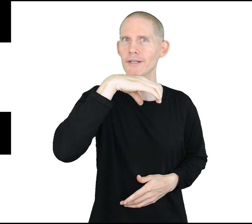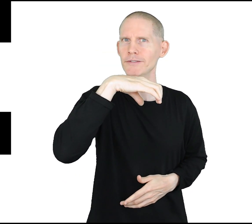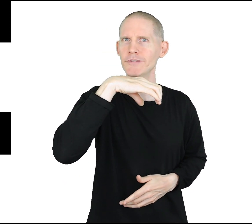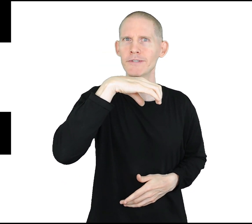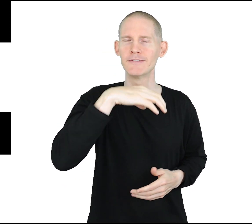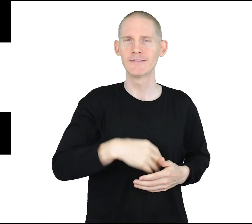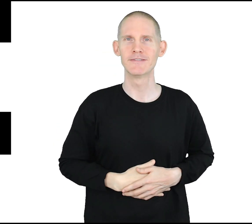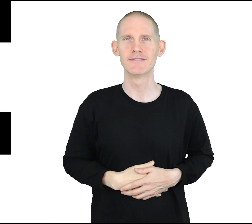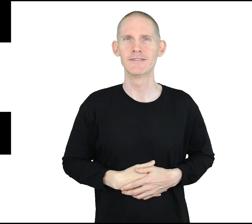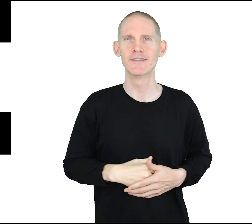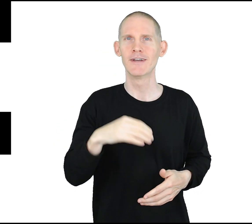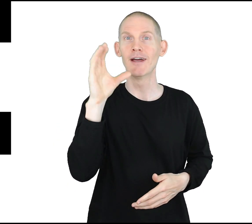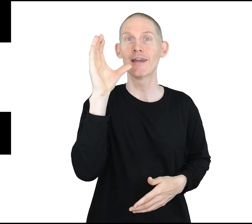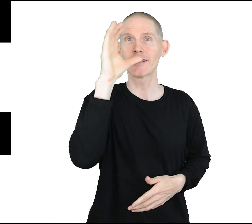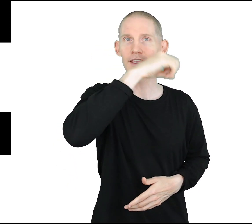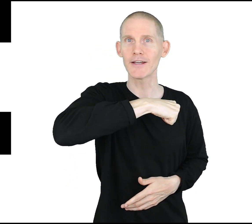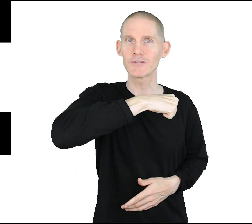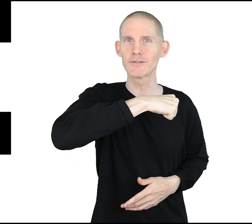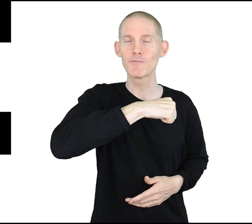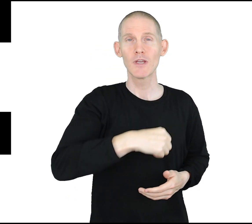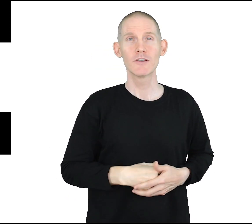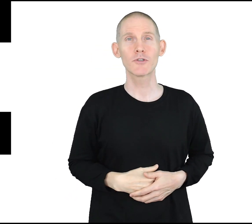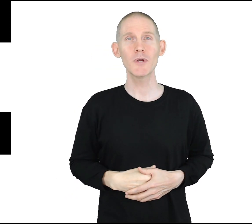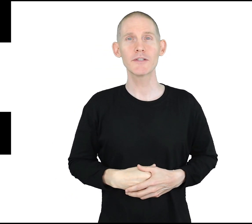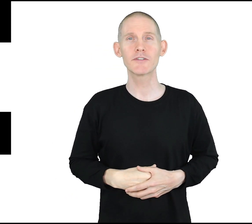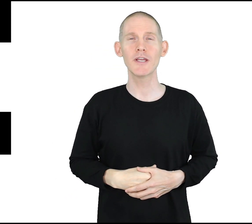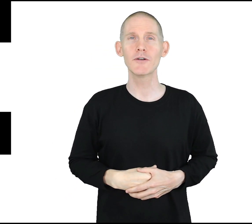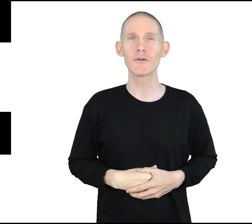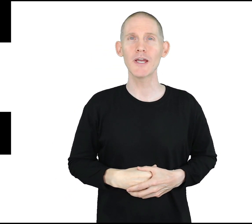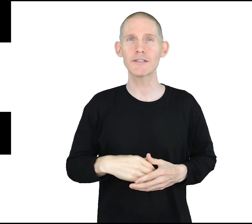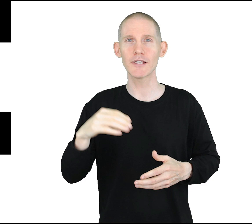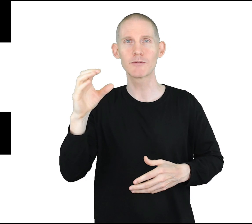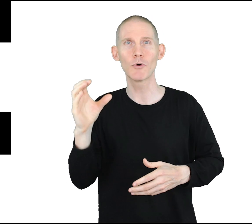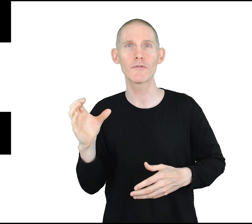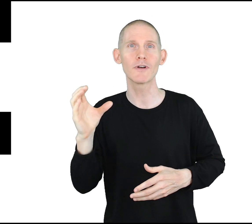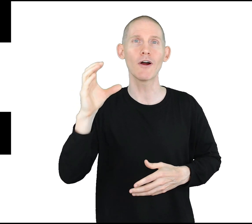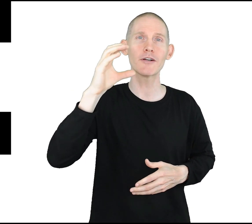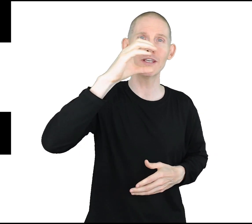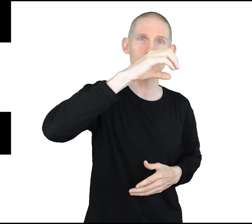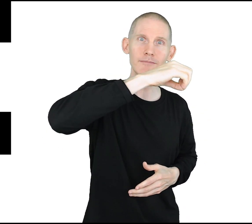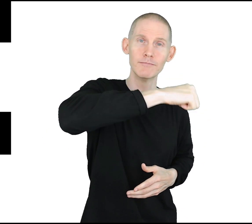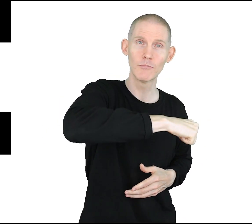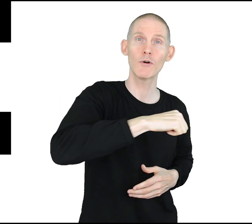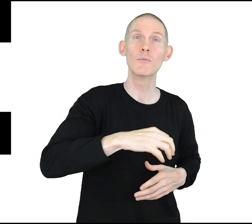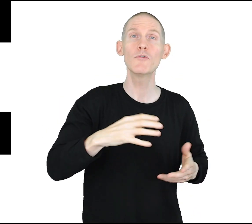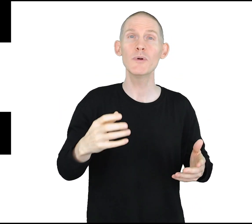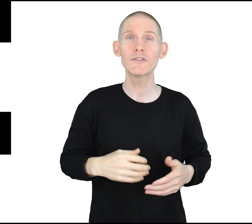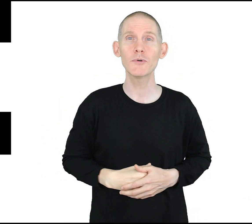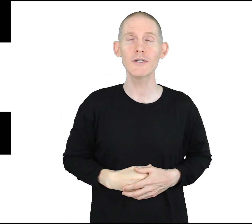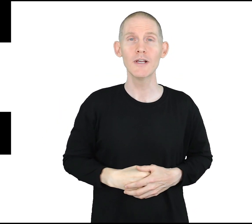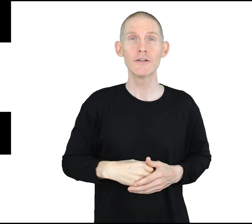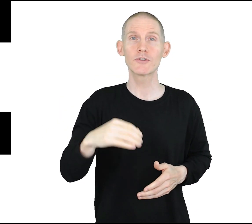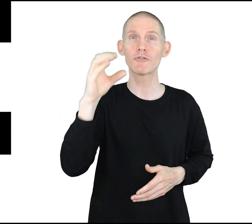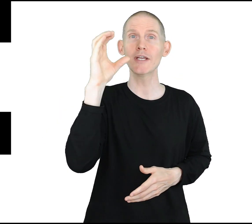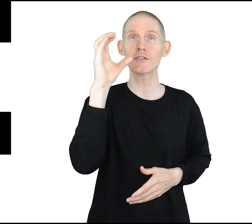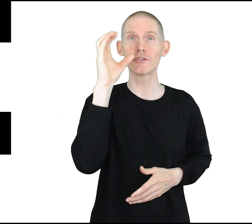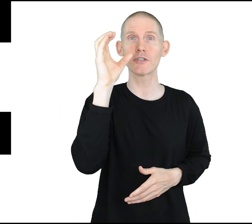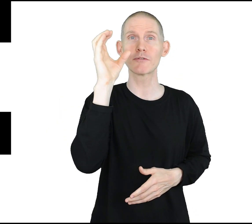Strange, guess. So we can say, guess has more of an arcing, more movement to it. Strange is just